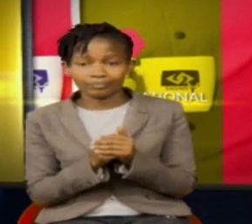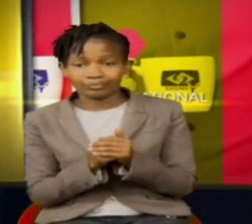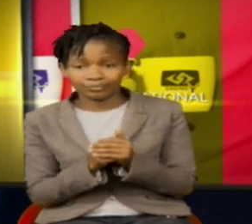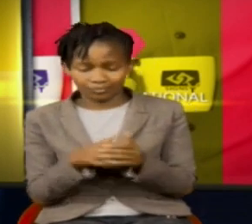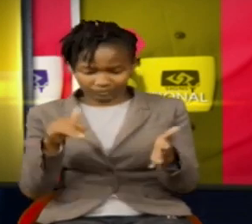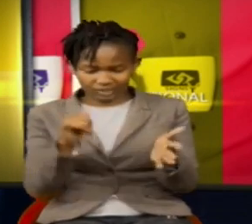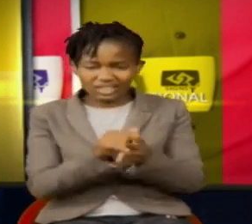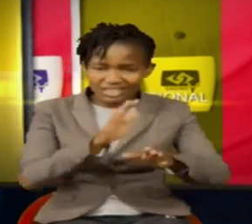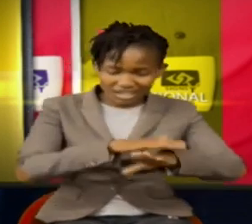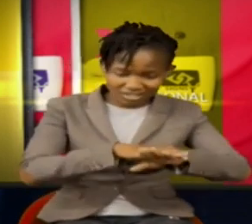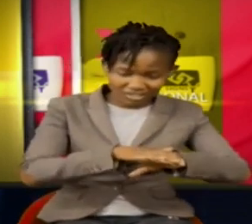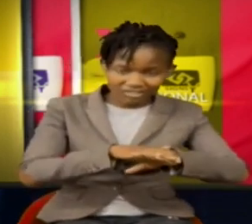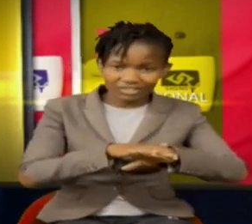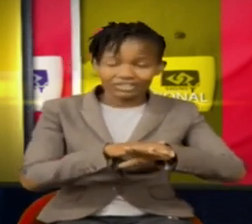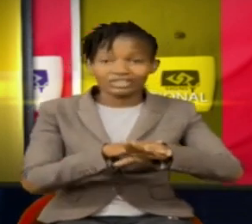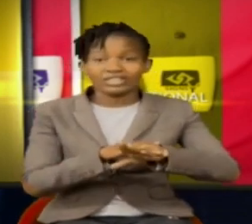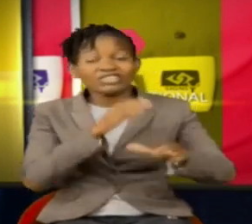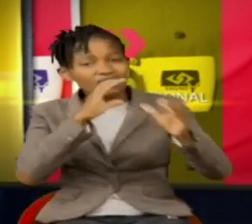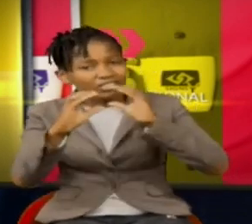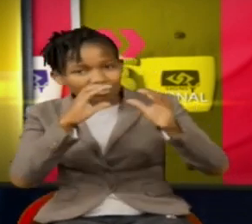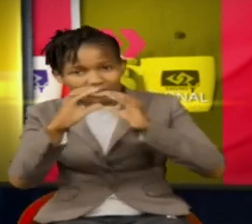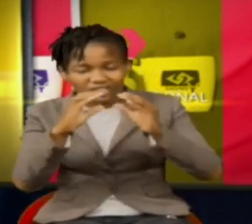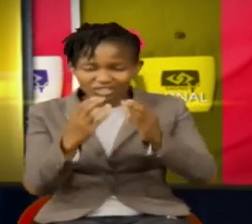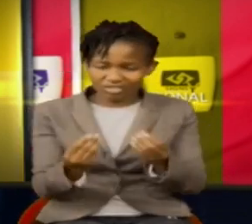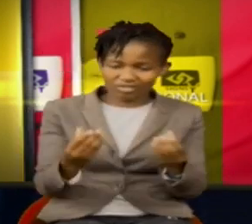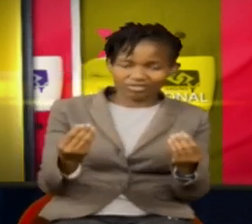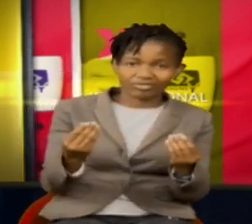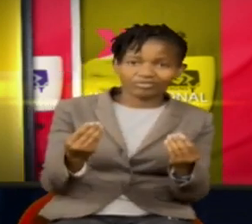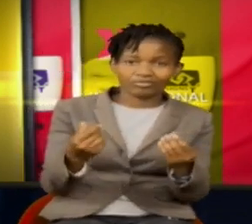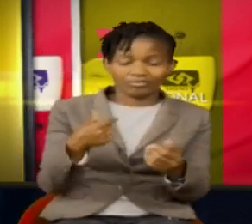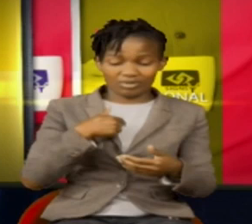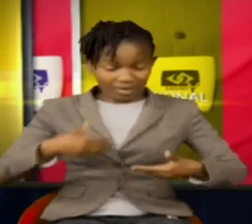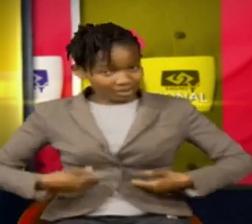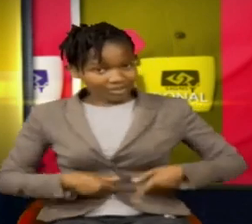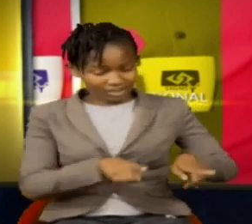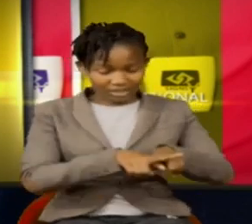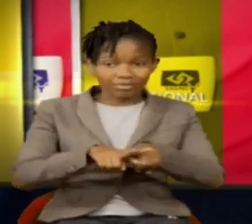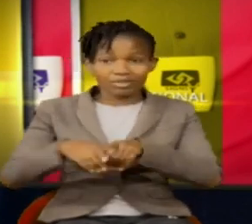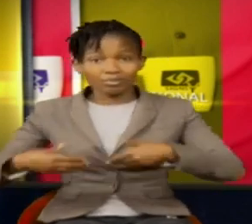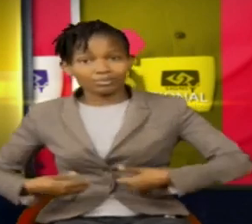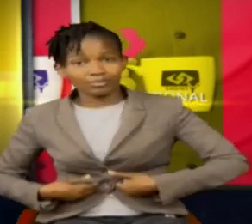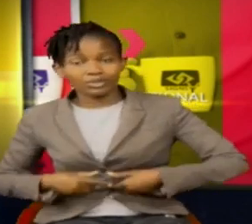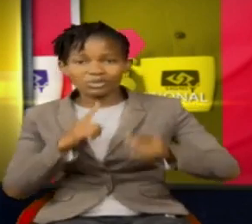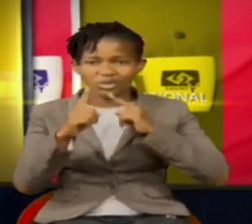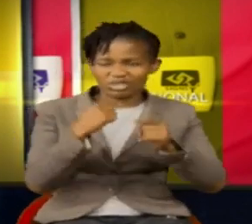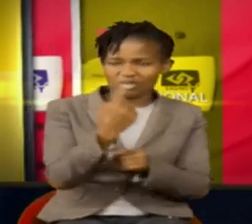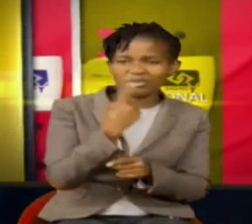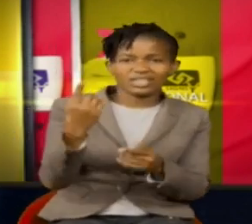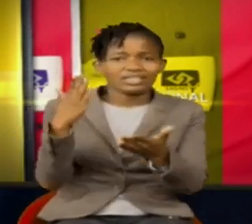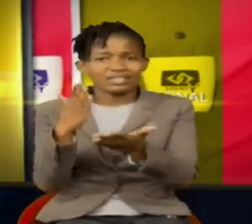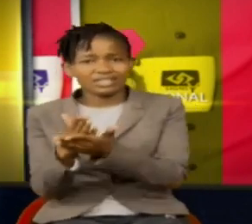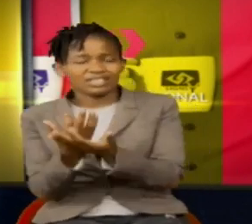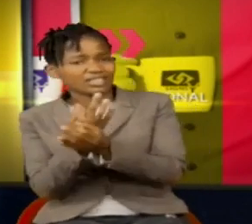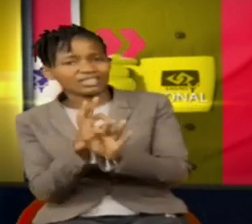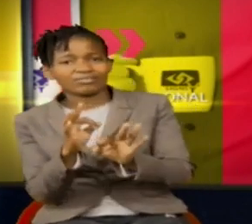And that's the good thing, like this is a peer-to-peer conversation. Yeah. Me and my young guy, you're a young guy, so we're talking to fellow youth, it's one-on-one, it's real, it's